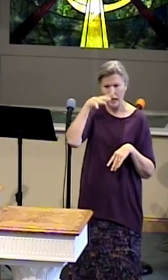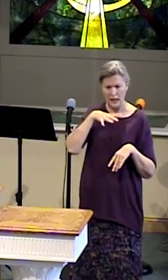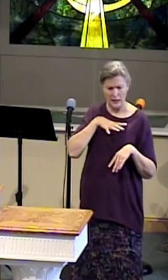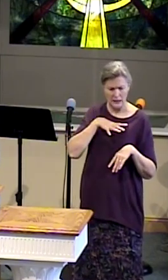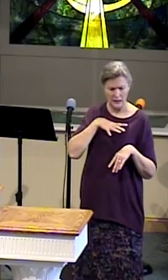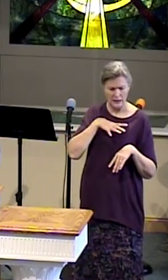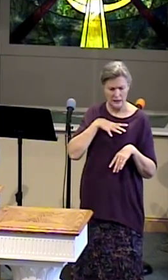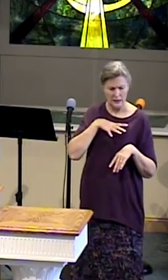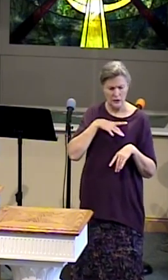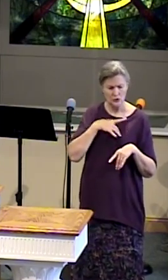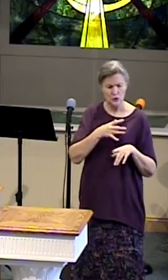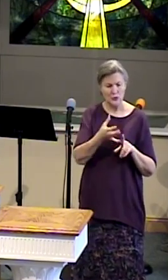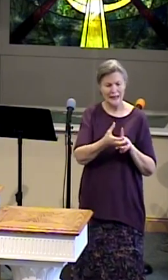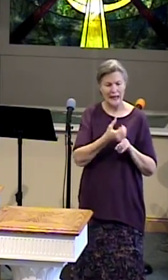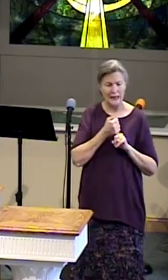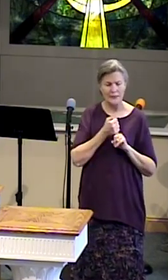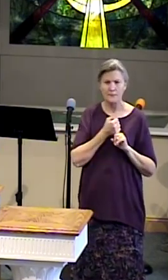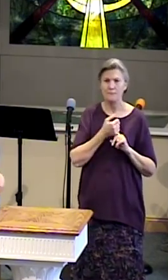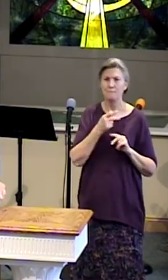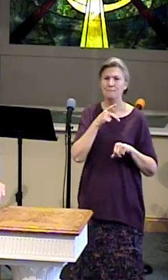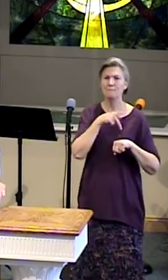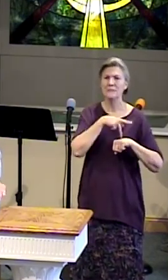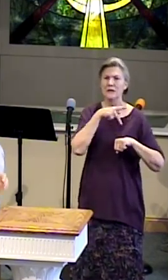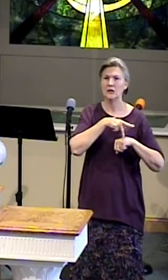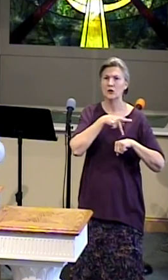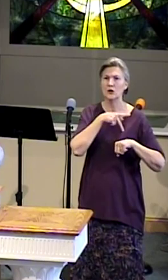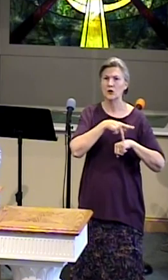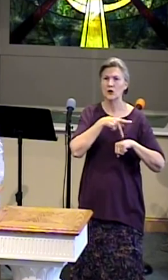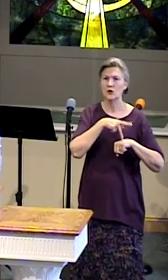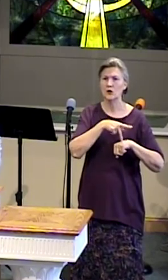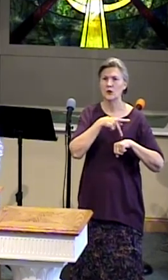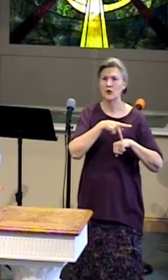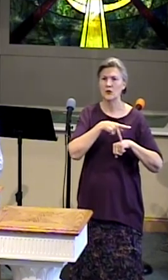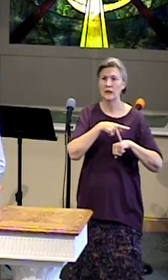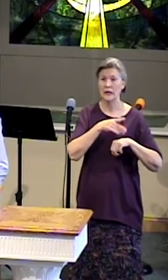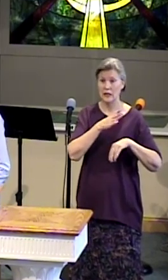by name. You go get Peter, and here's what he said.